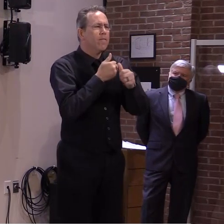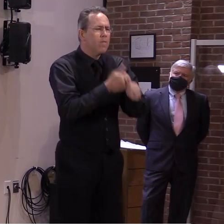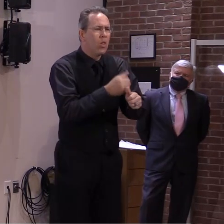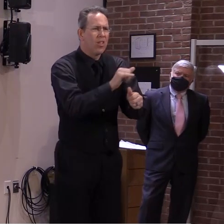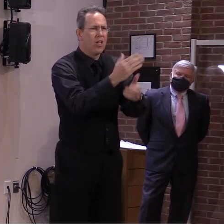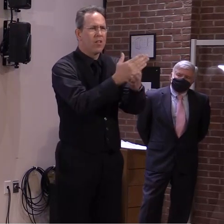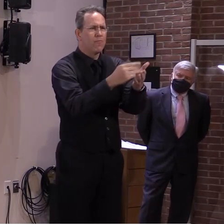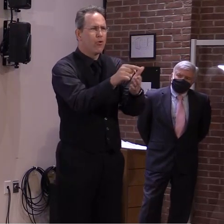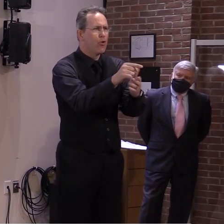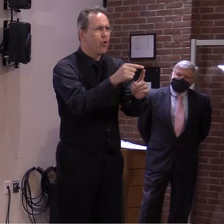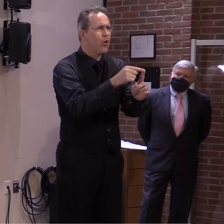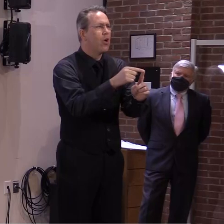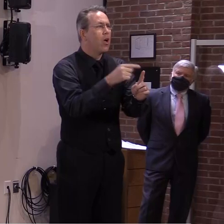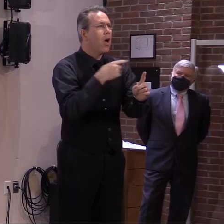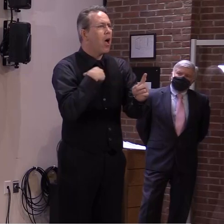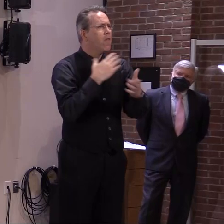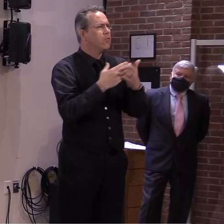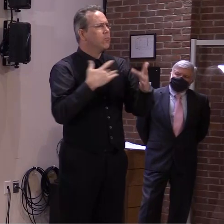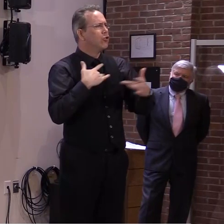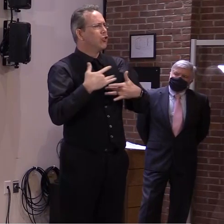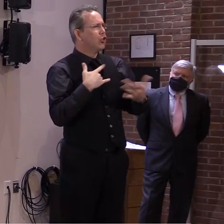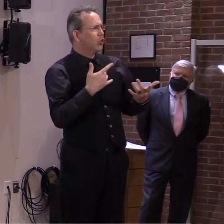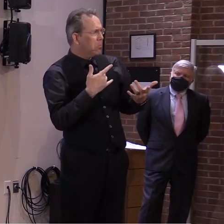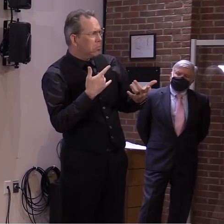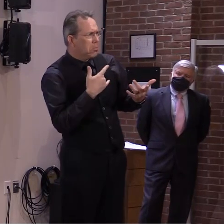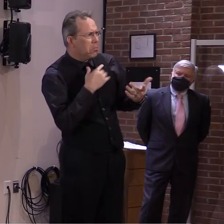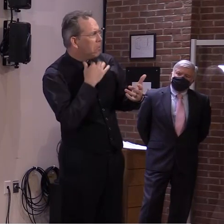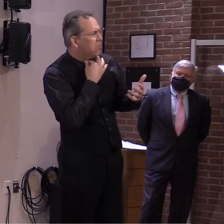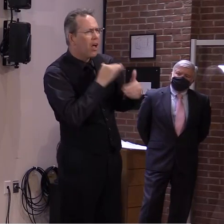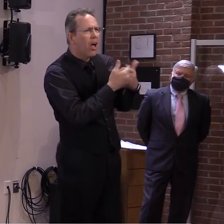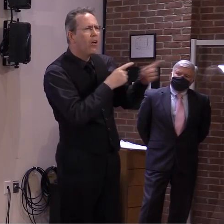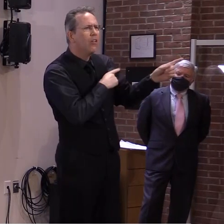how it goes through the legislative process.